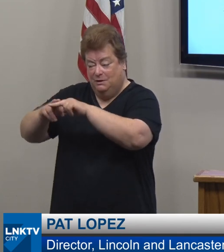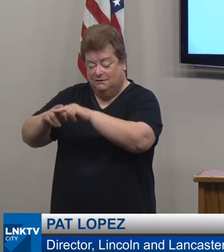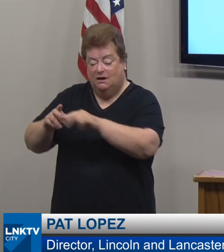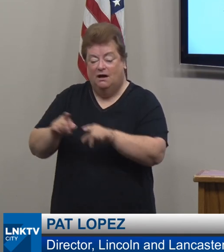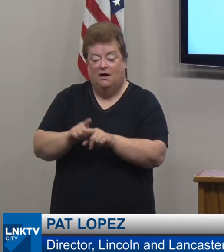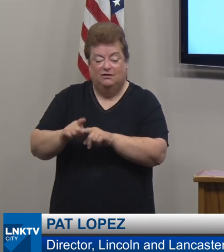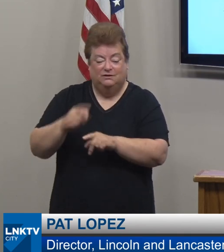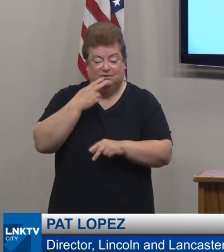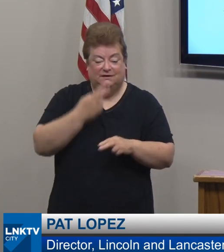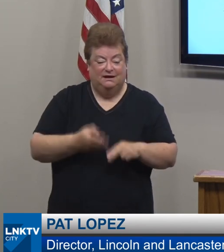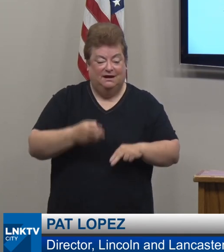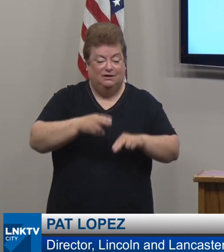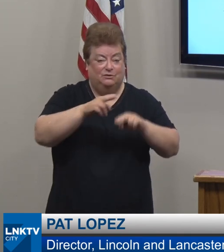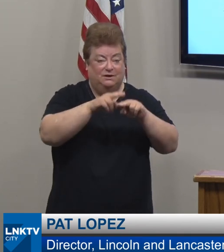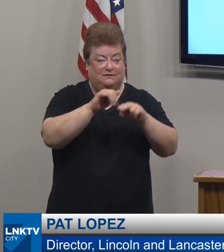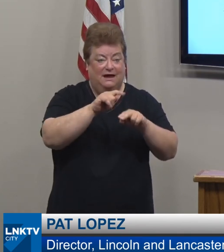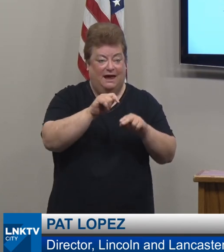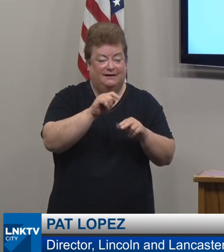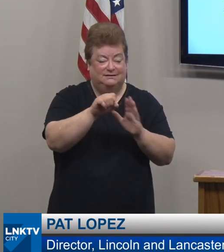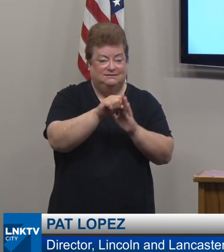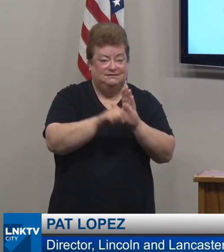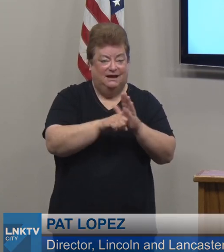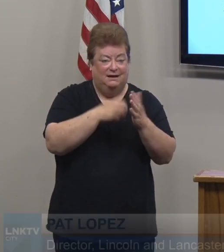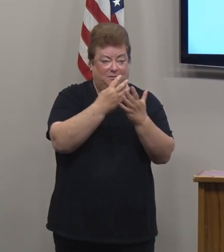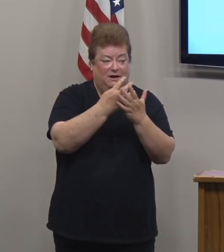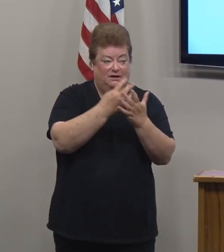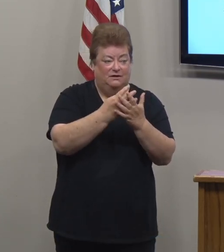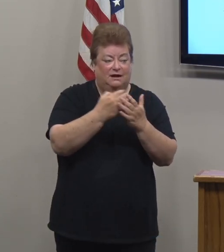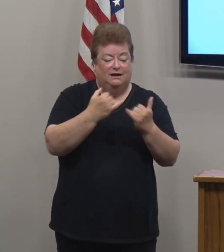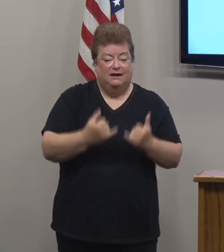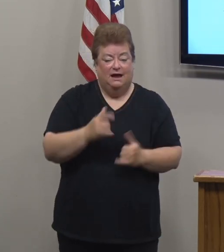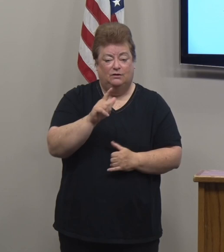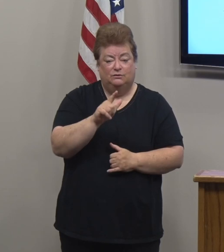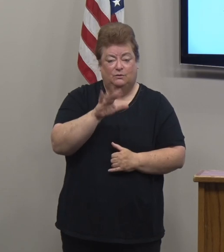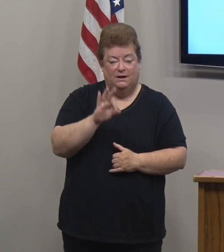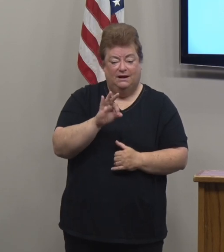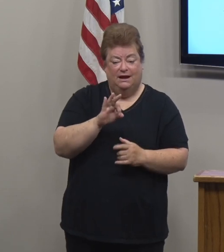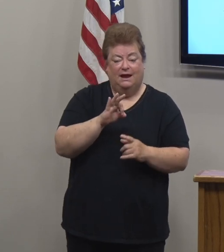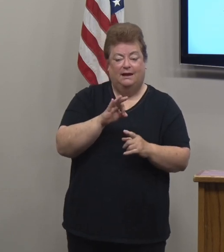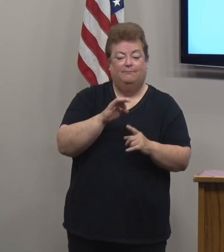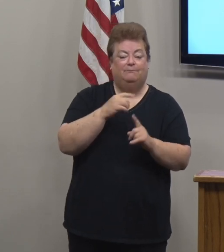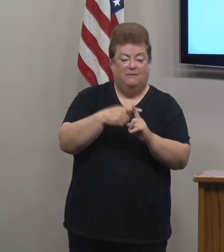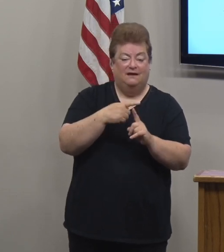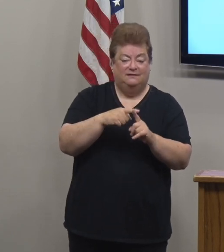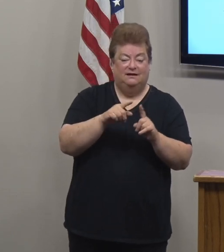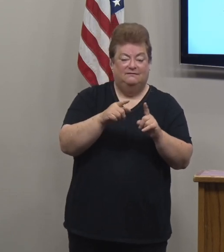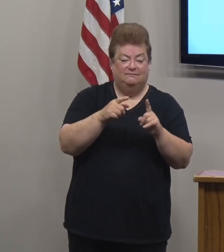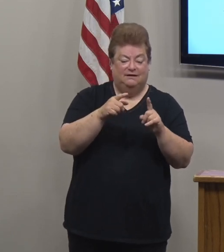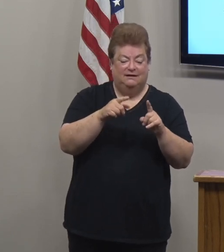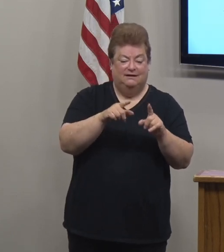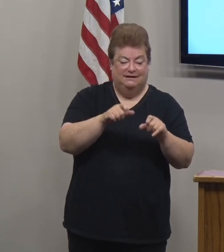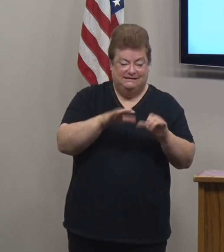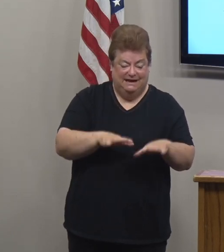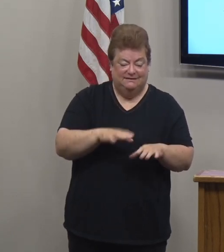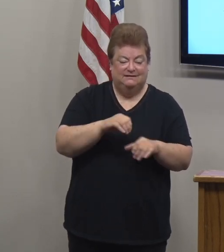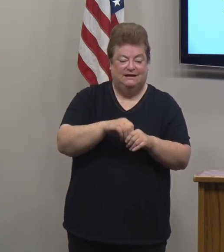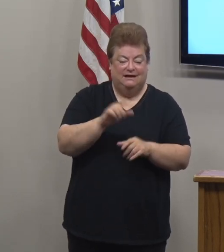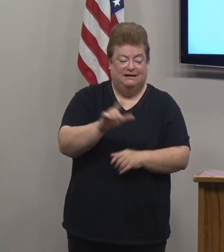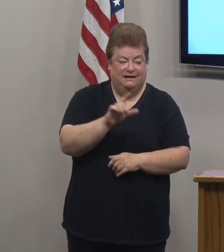in cases at the state pen, which now has 29 confirmed cases here in